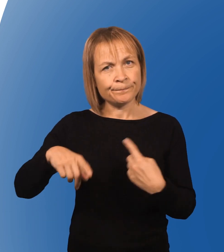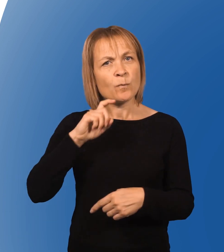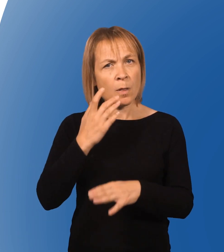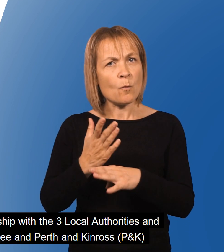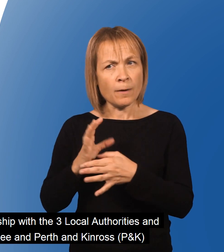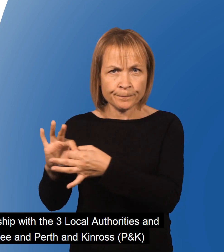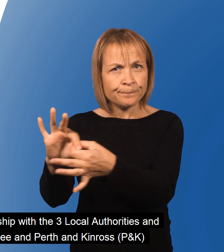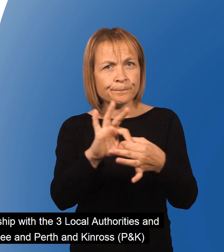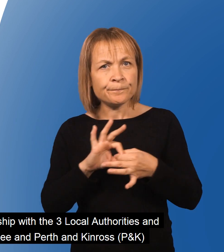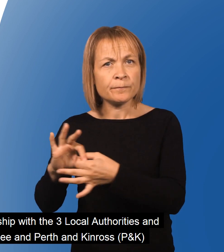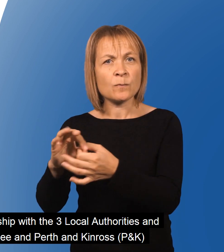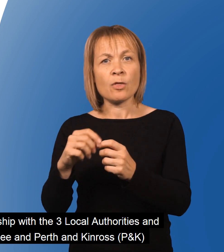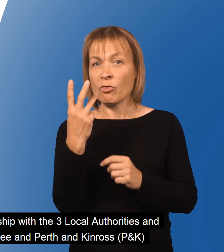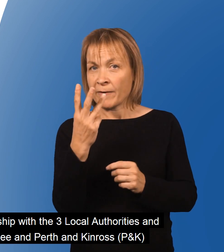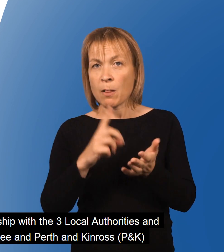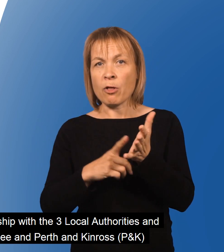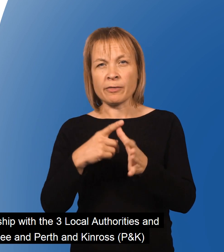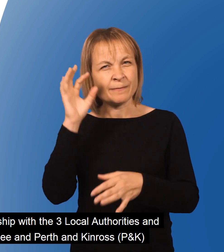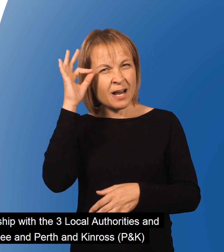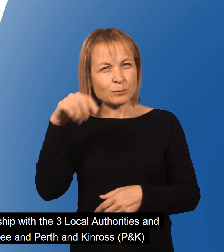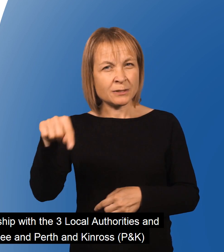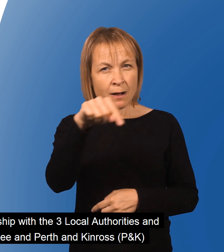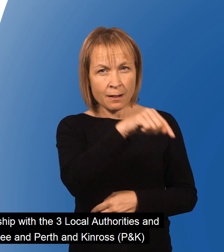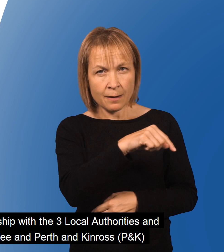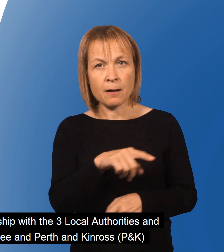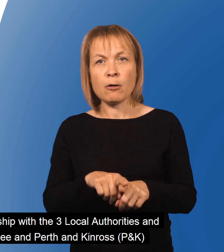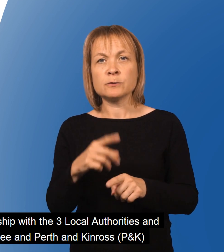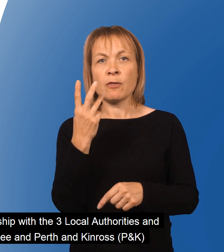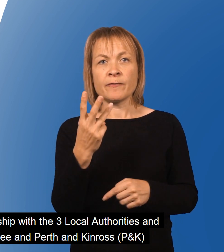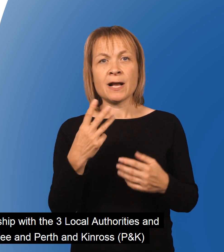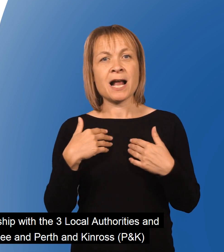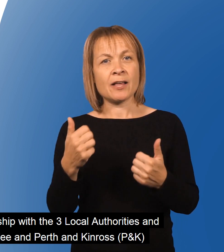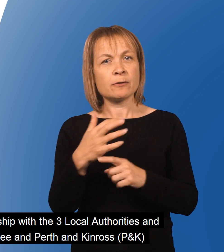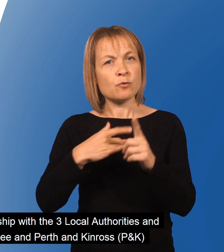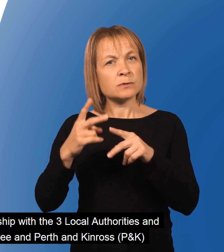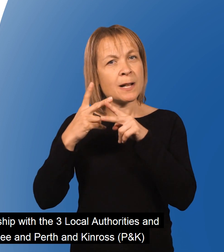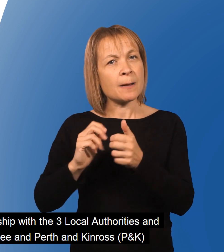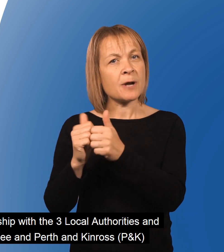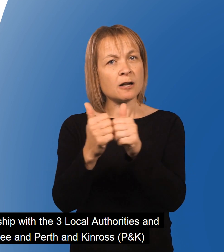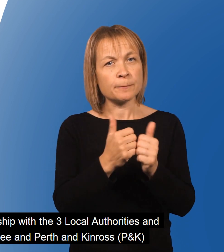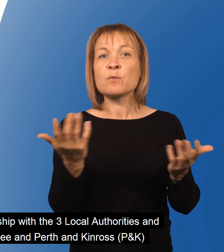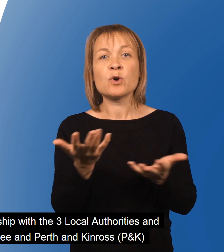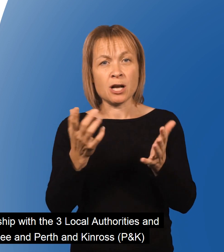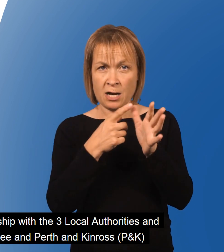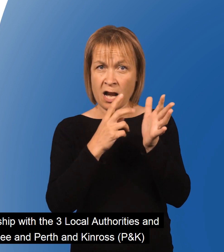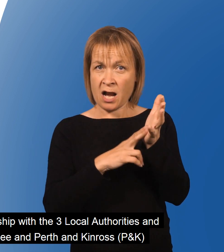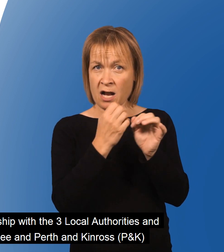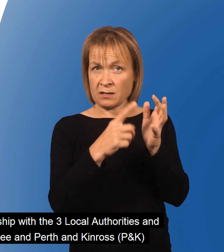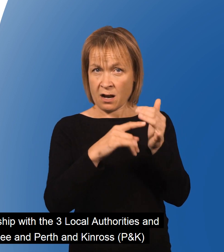We will be working in partnership with the 3 local authorities and the 3 HSCPs in